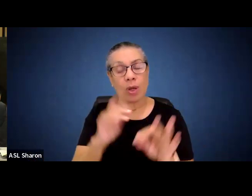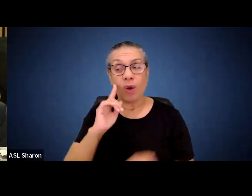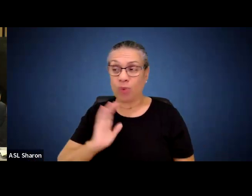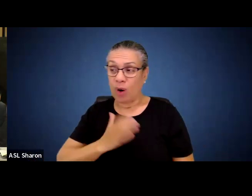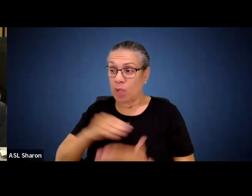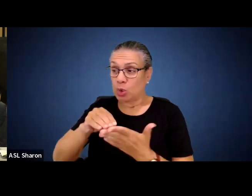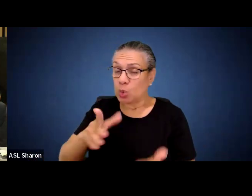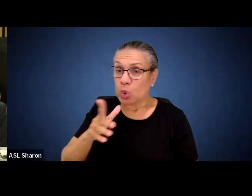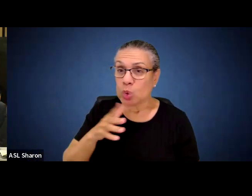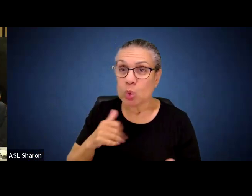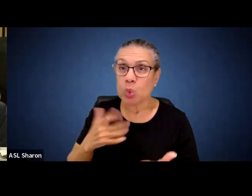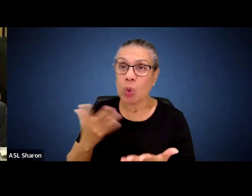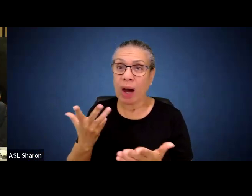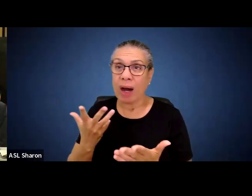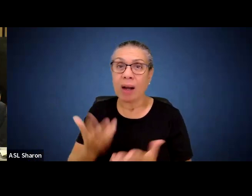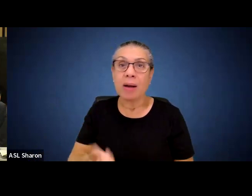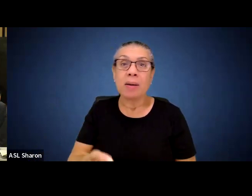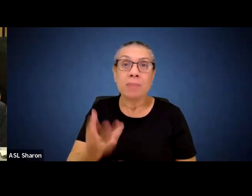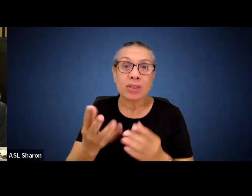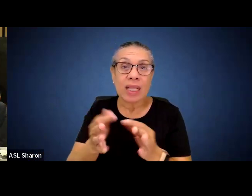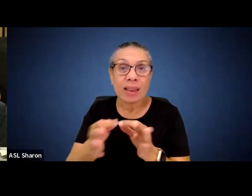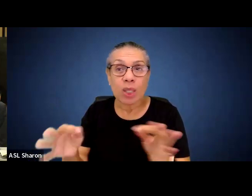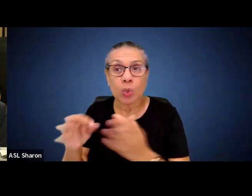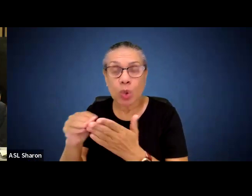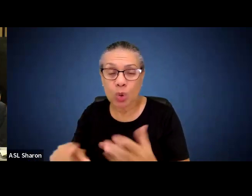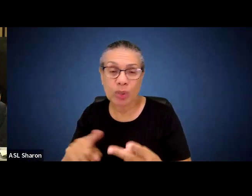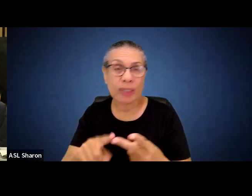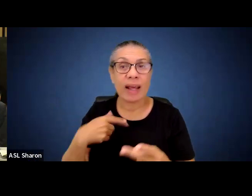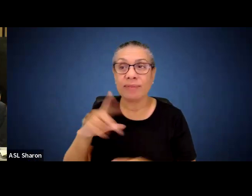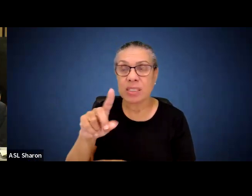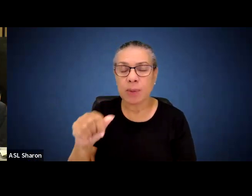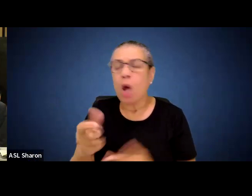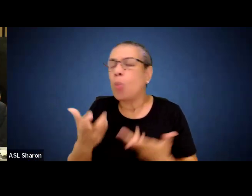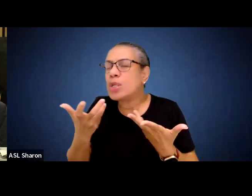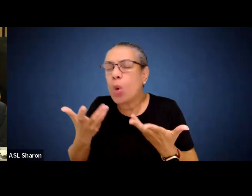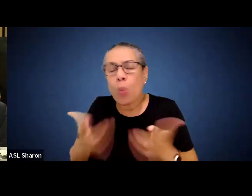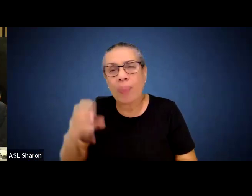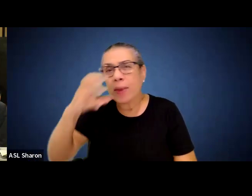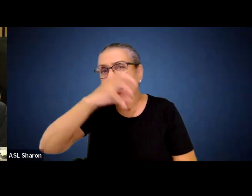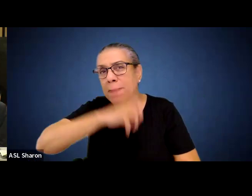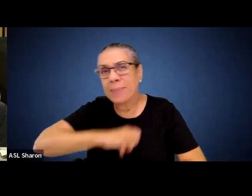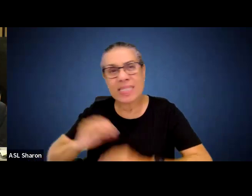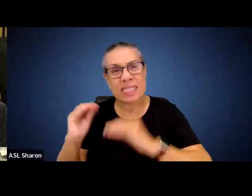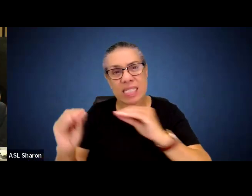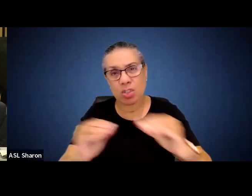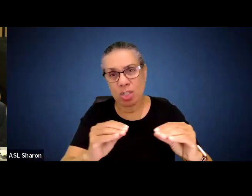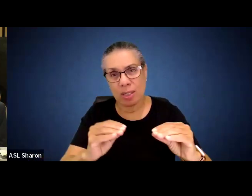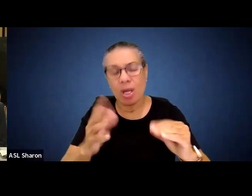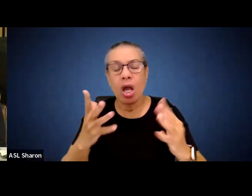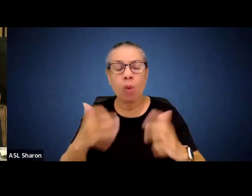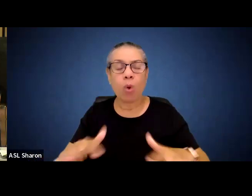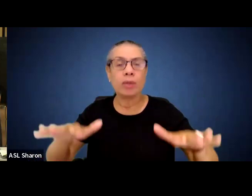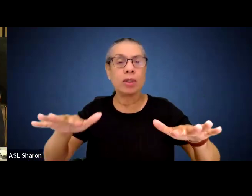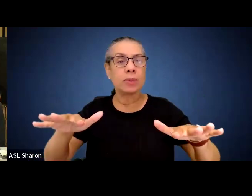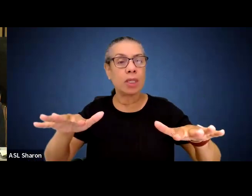marginalized students, multilingual learners and students with disabilities, it ensures they're not missing any instruction and they have a clear set